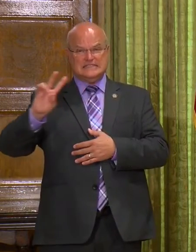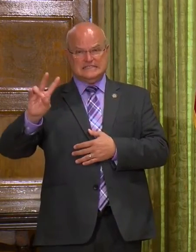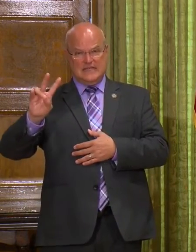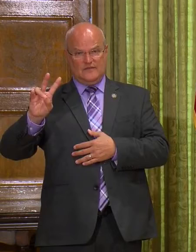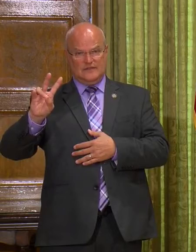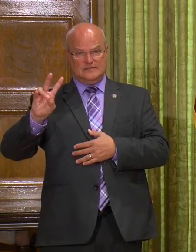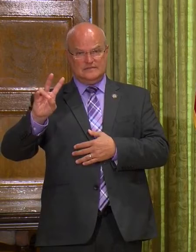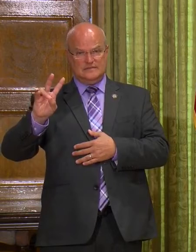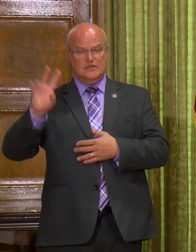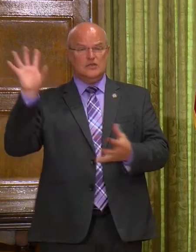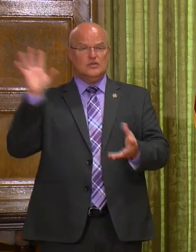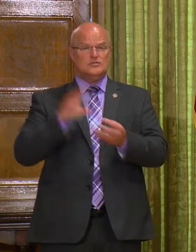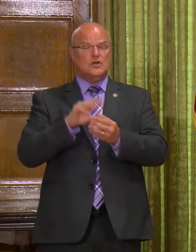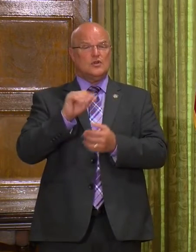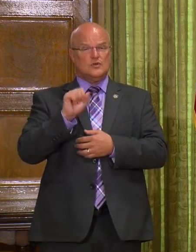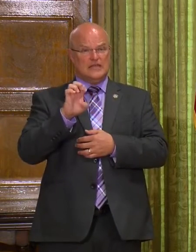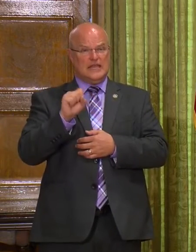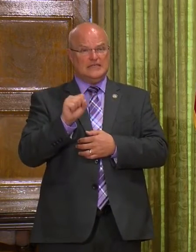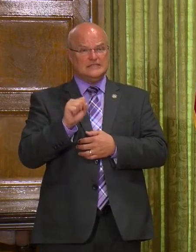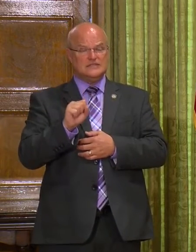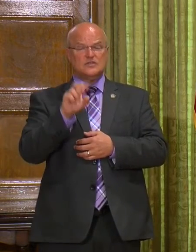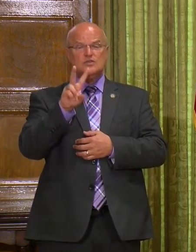8,067 total cases. Of those,